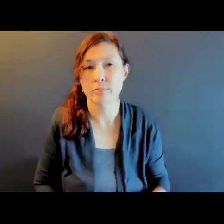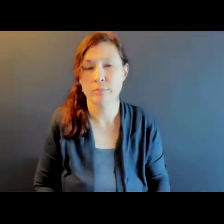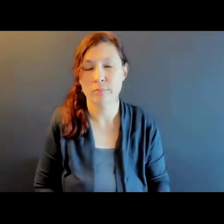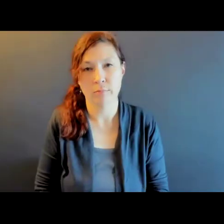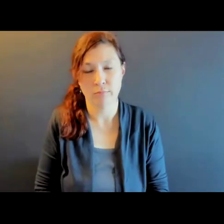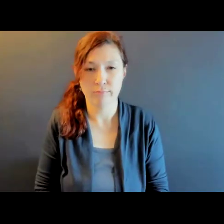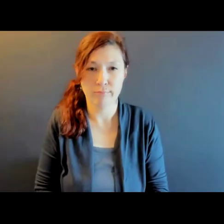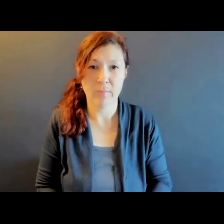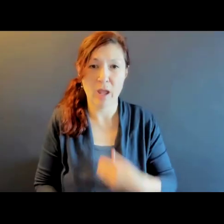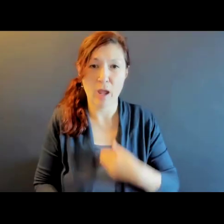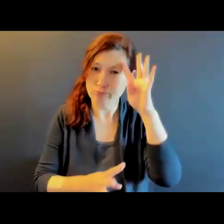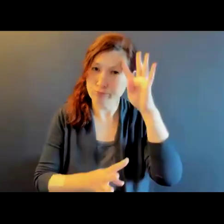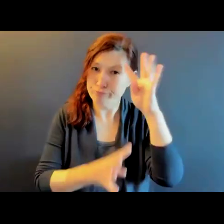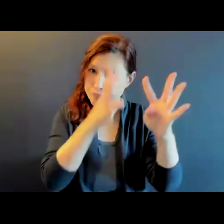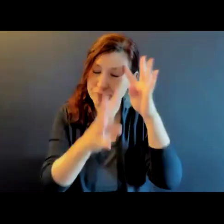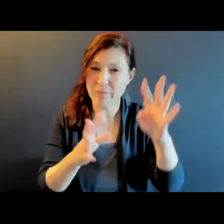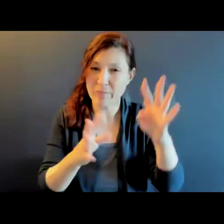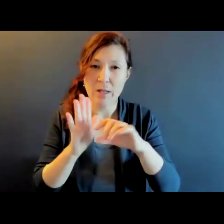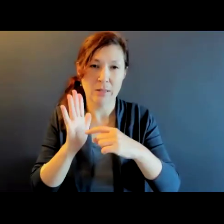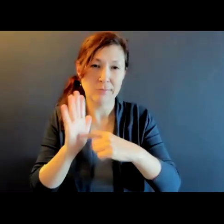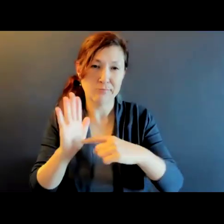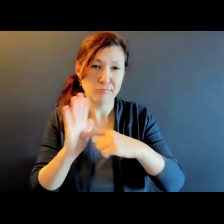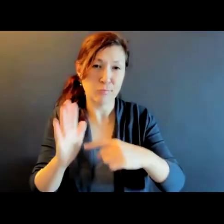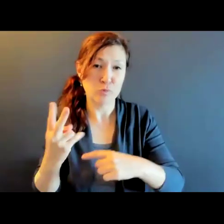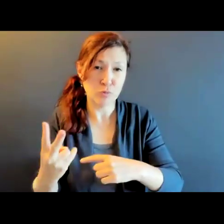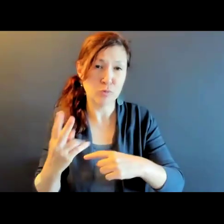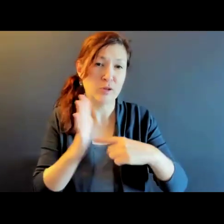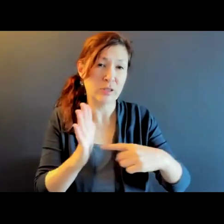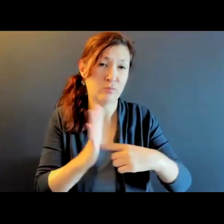Simulation 2 and simulation 3 both,